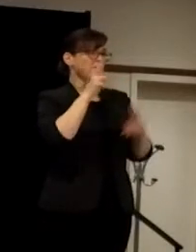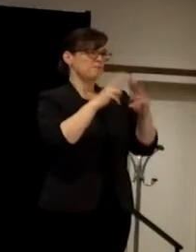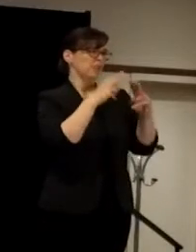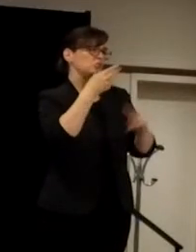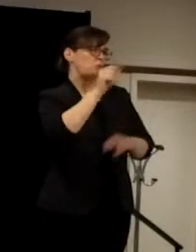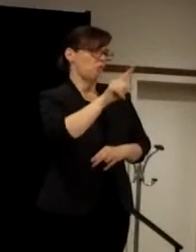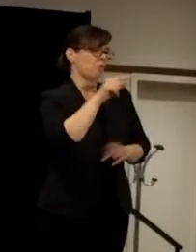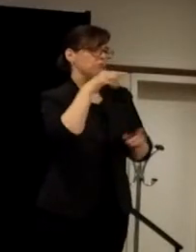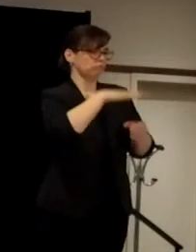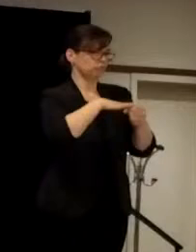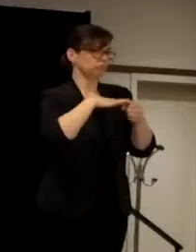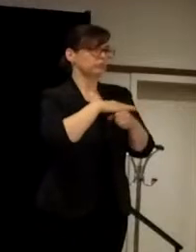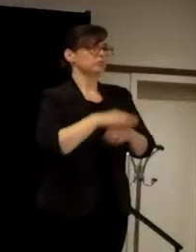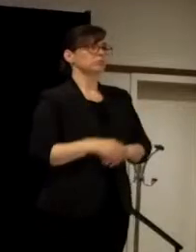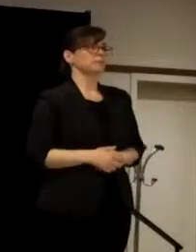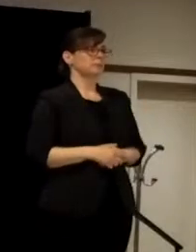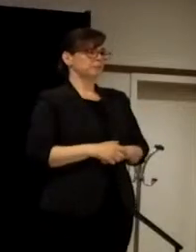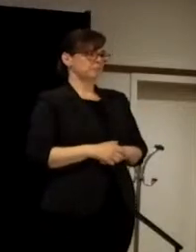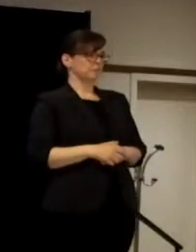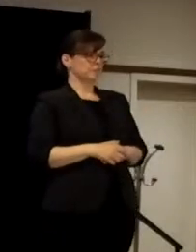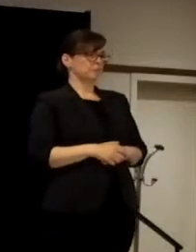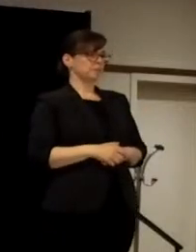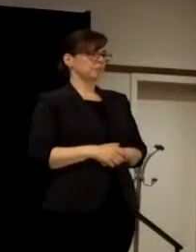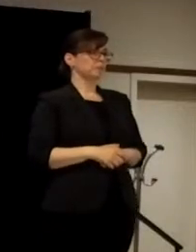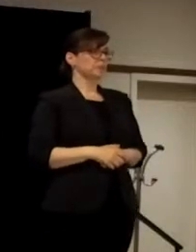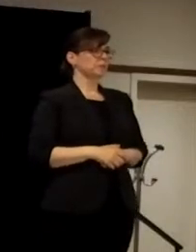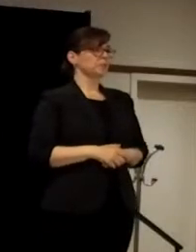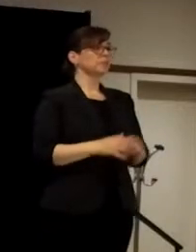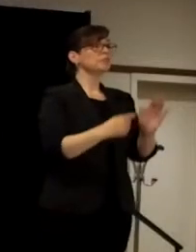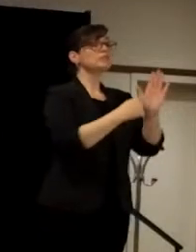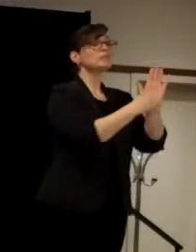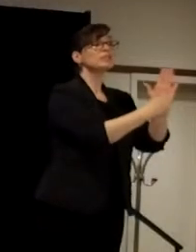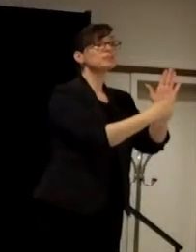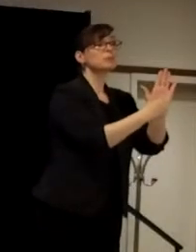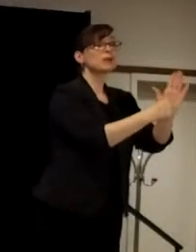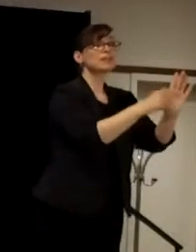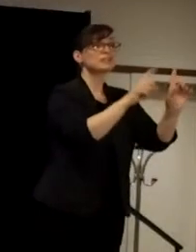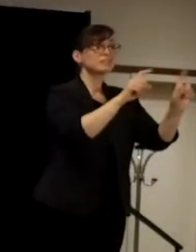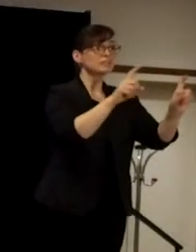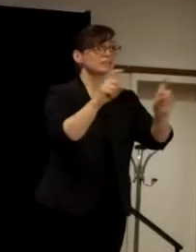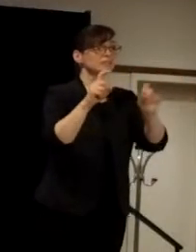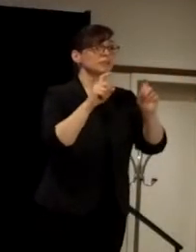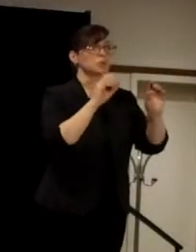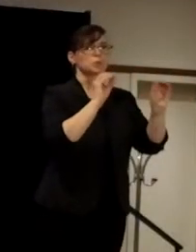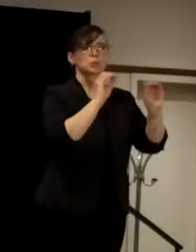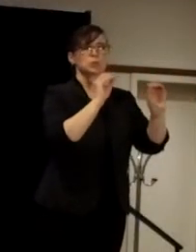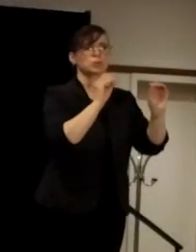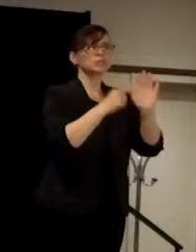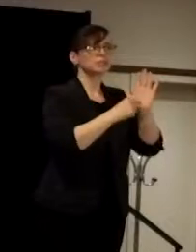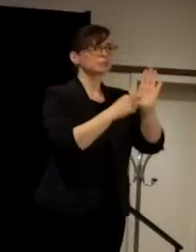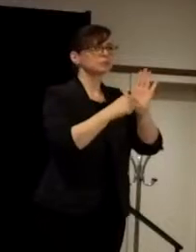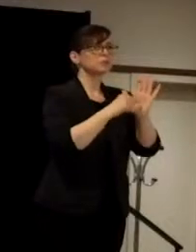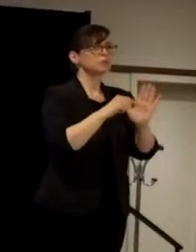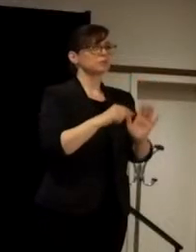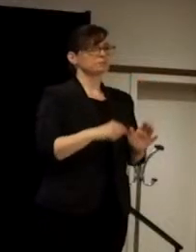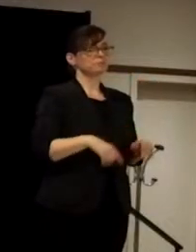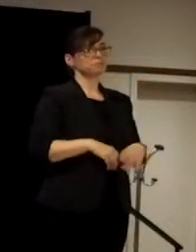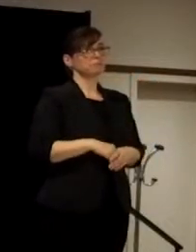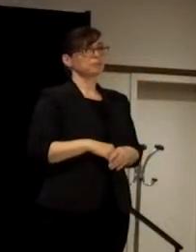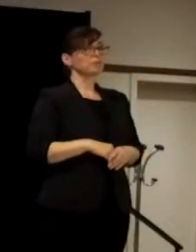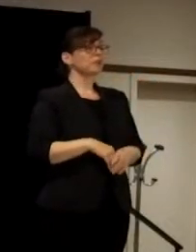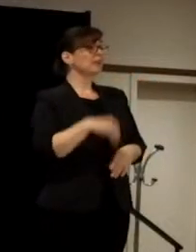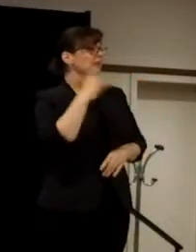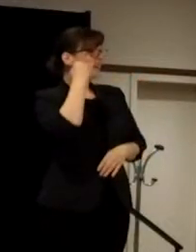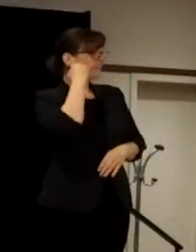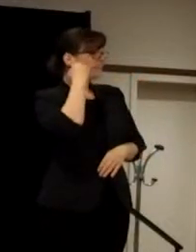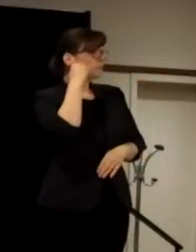through Friday, 9 to 1. You can register on our website to go to the F-Shed. Right now,